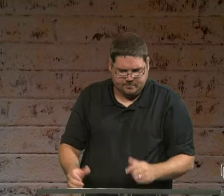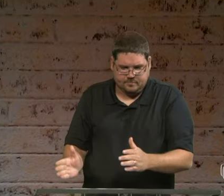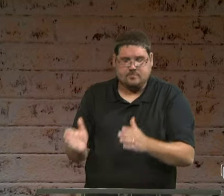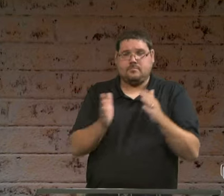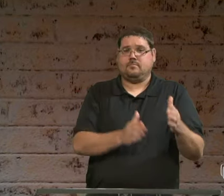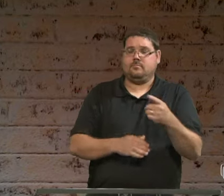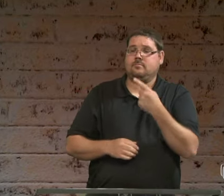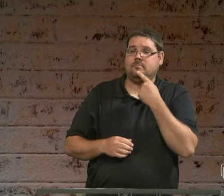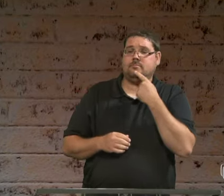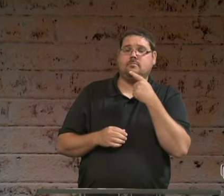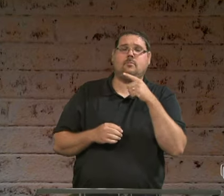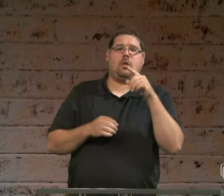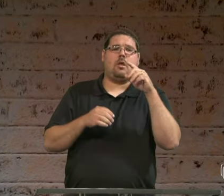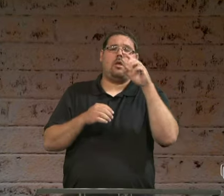precious to Him.